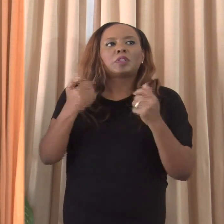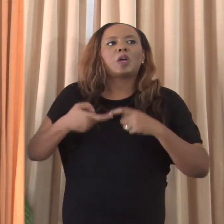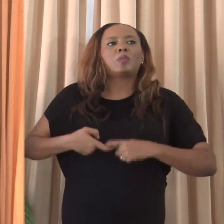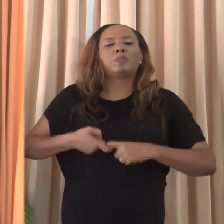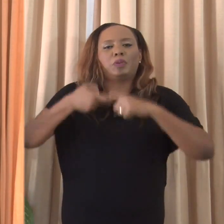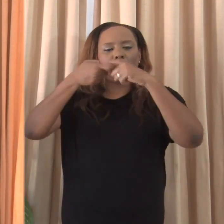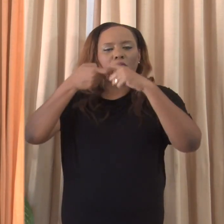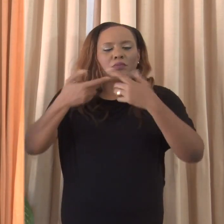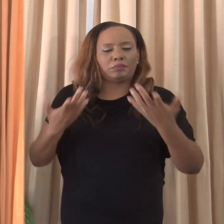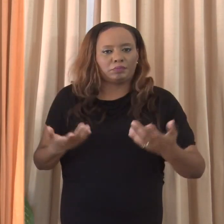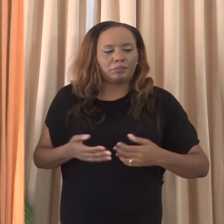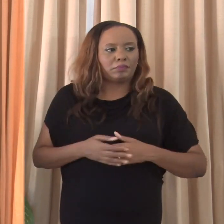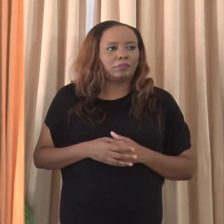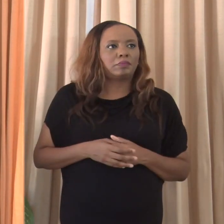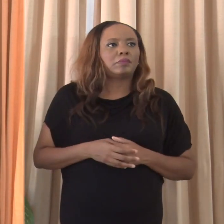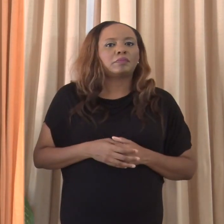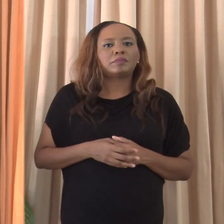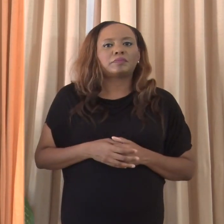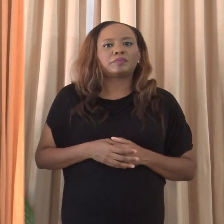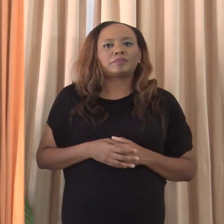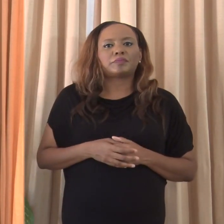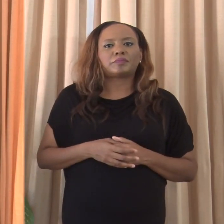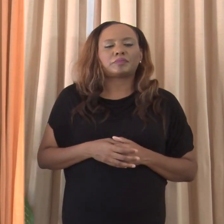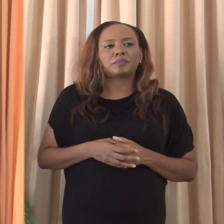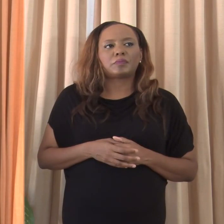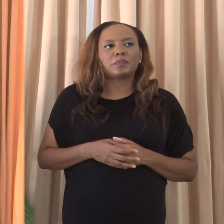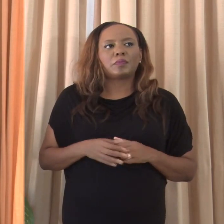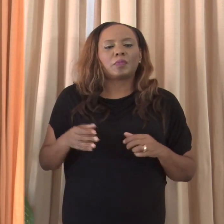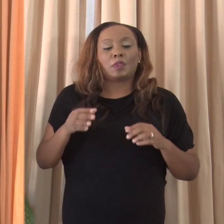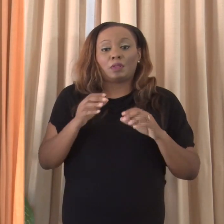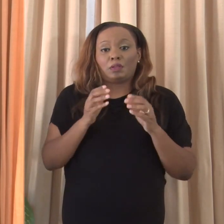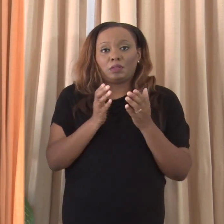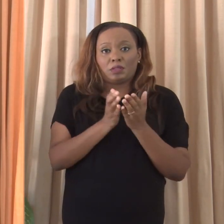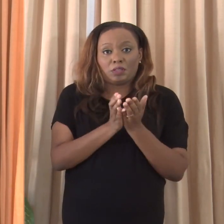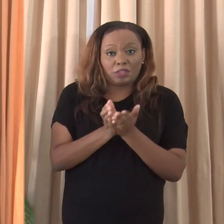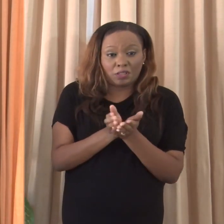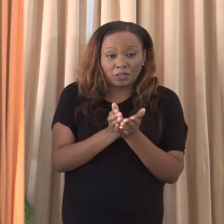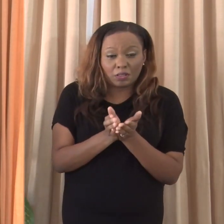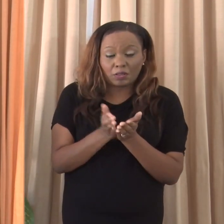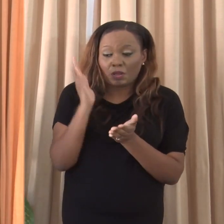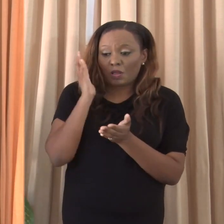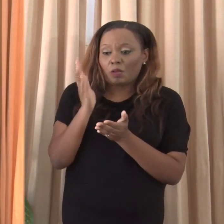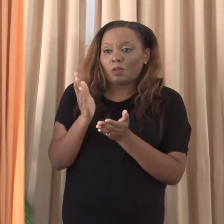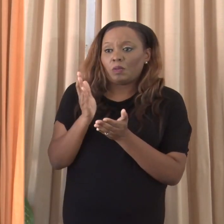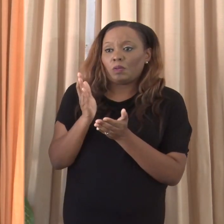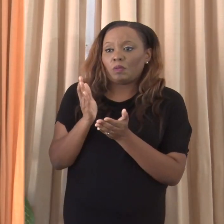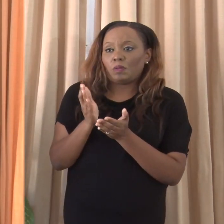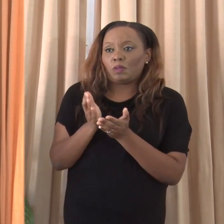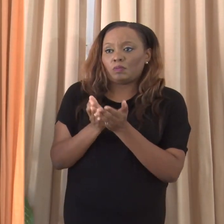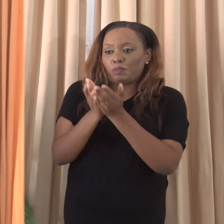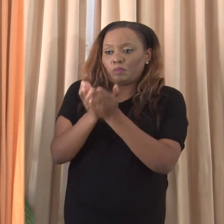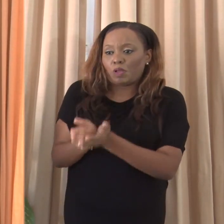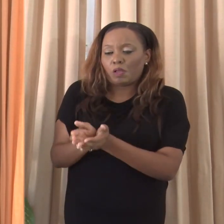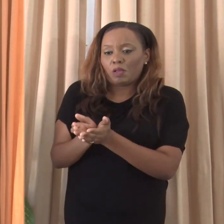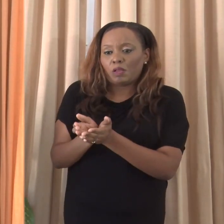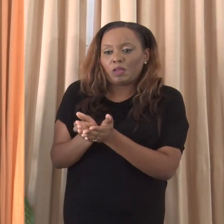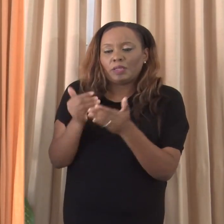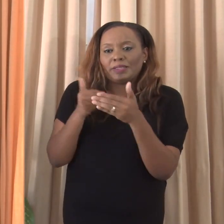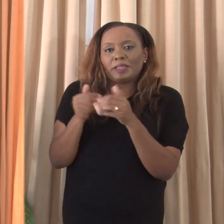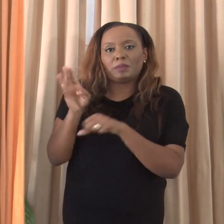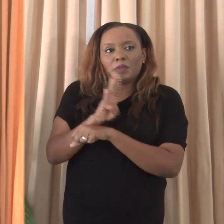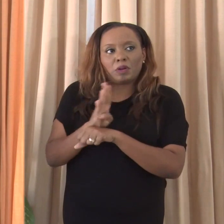been resolved. And I think we've come to the point where those ships will either remain at anchor off Barbados